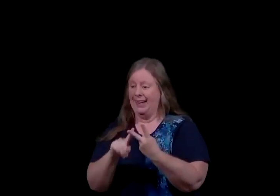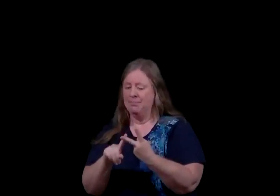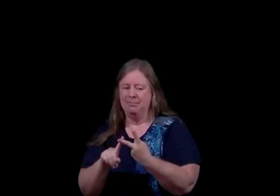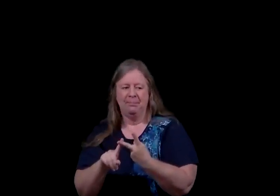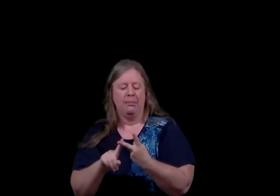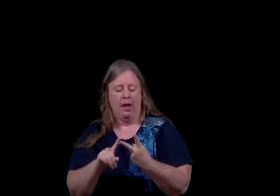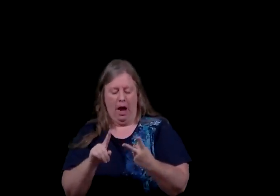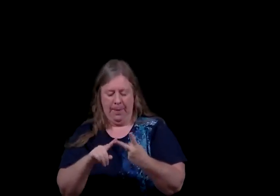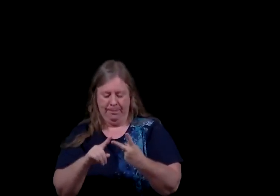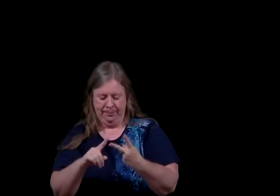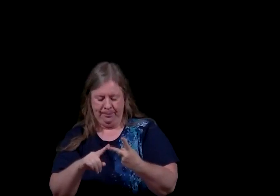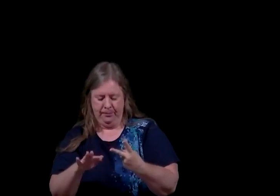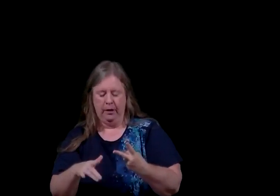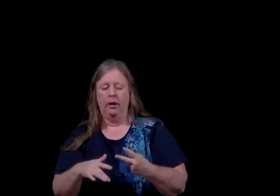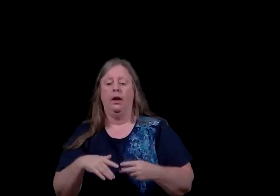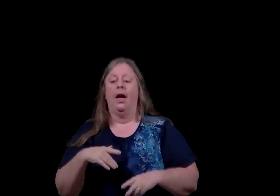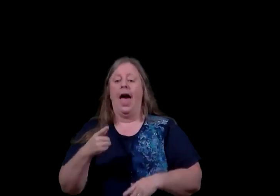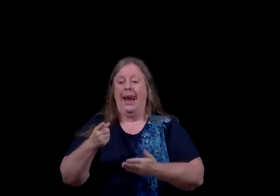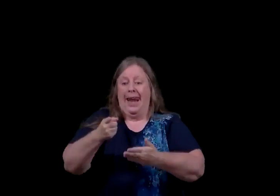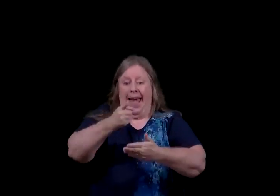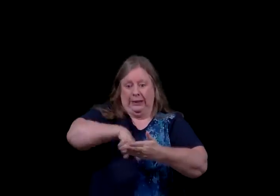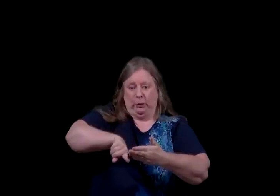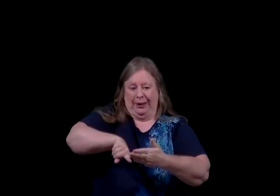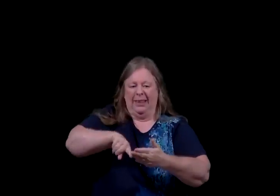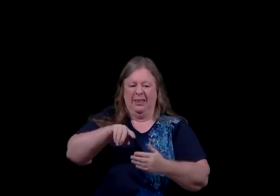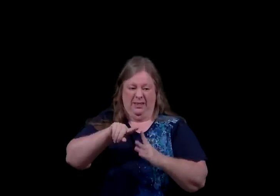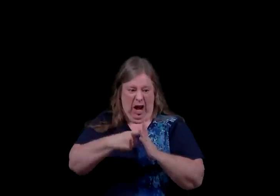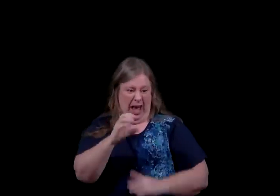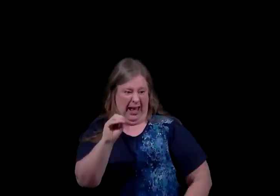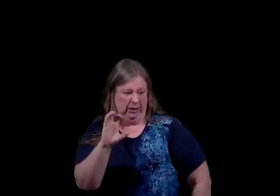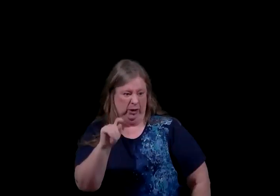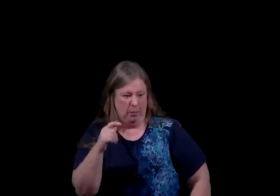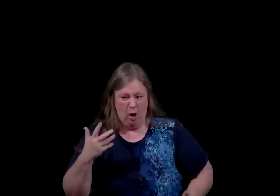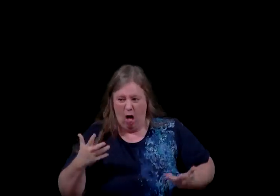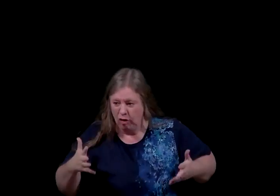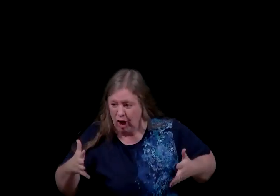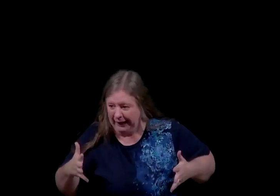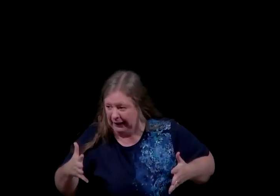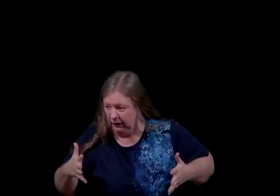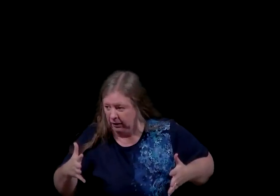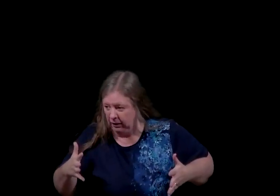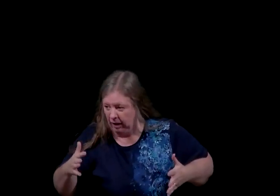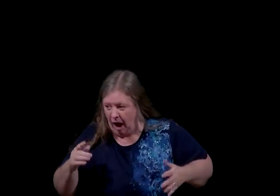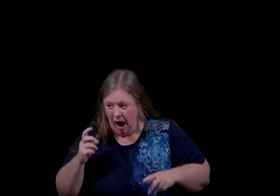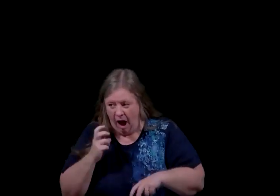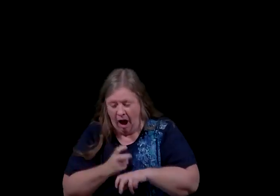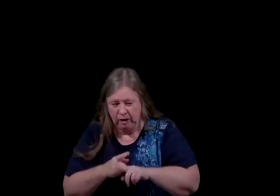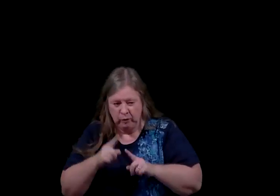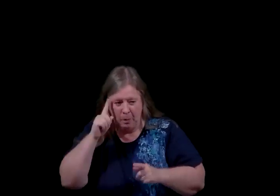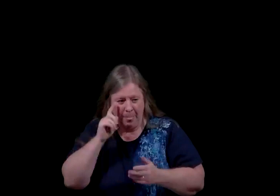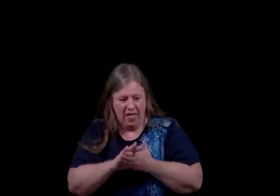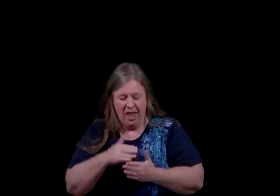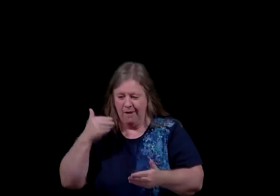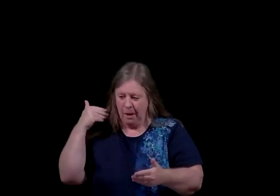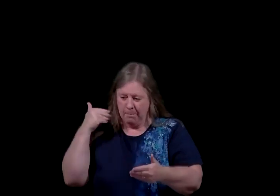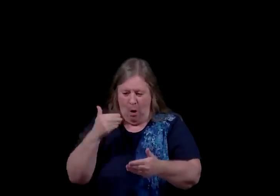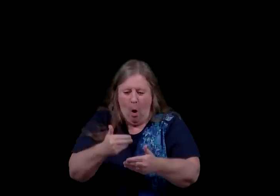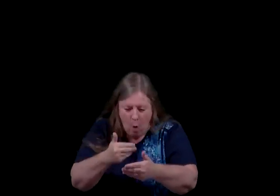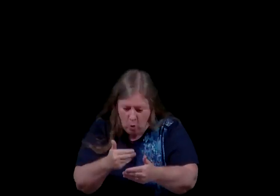my first announcement. My second announcement is that next week, October, I can't believe it, next week is October. It's just hard to